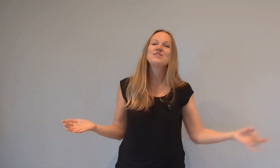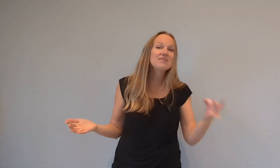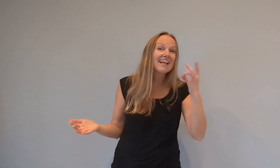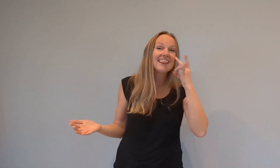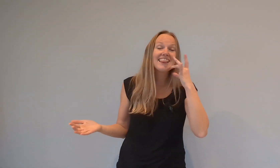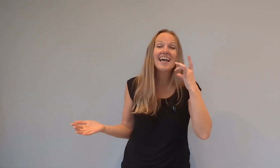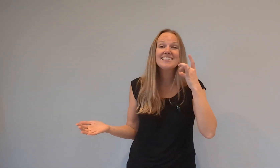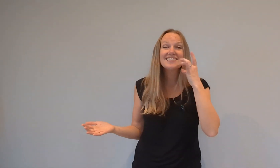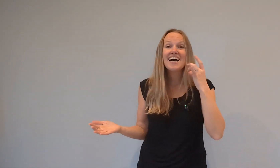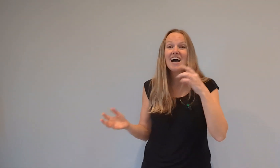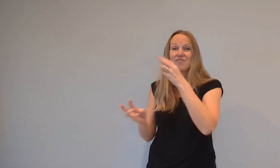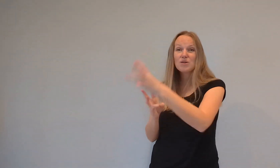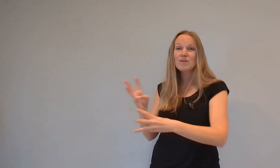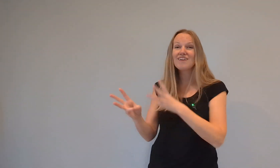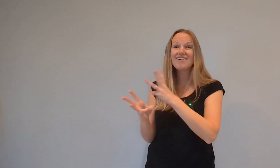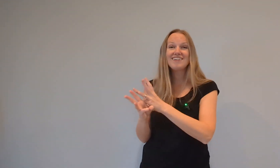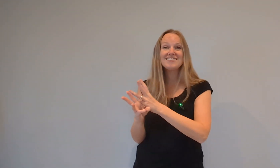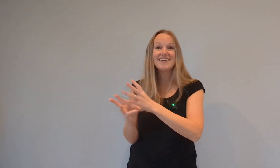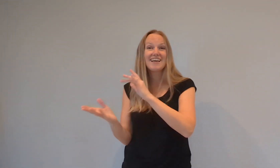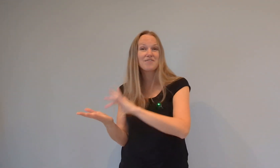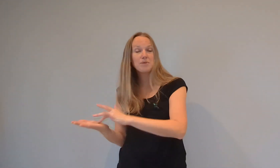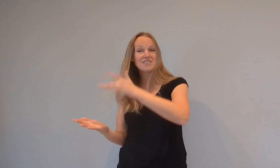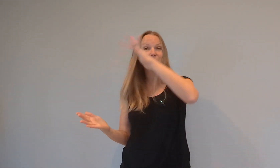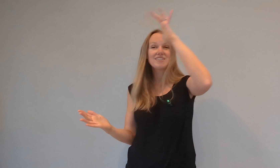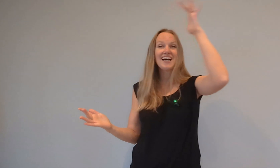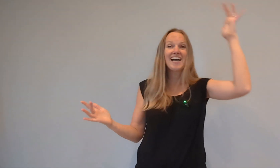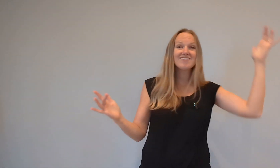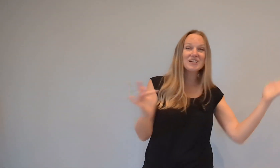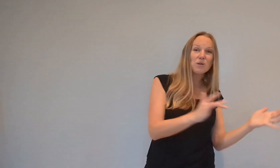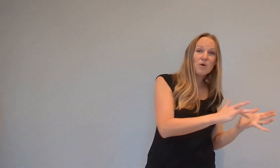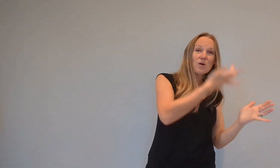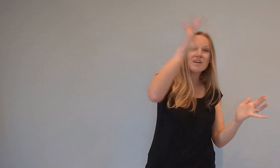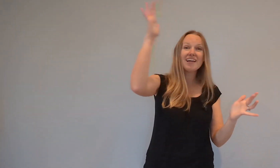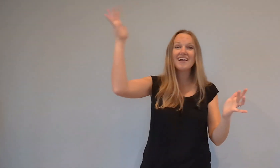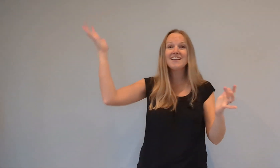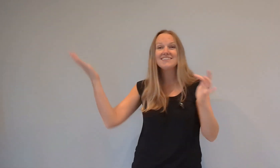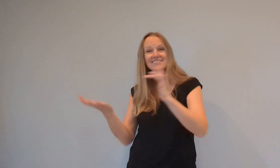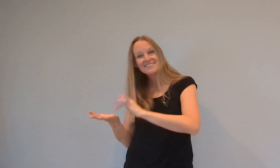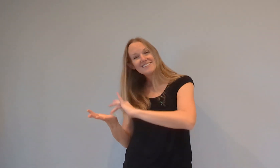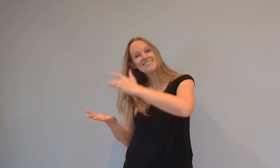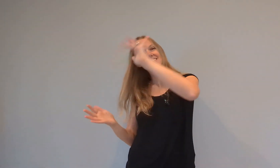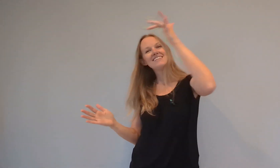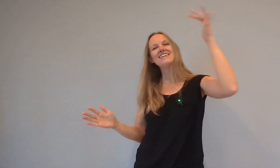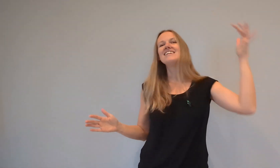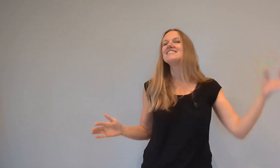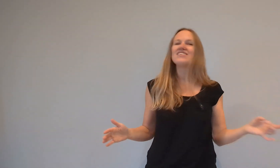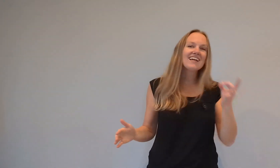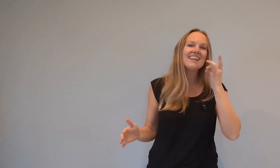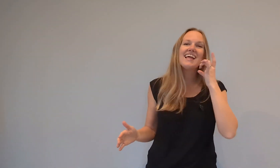to the light of the world. And that repeats 4 times. Glory to the light